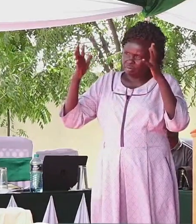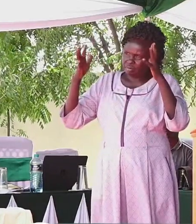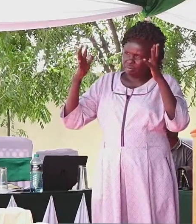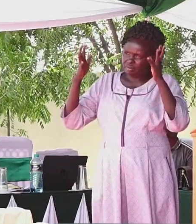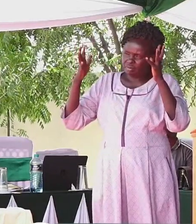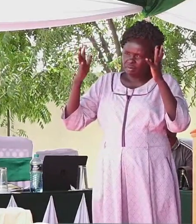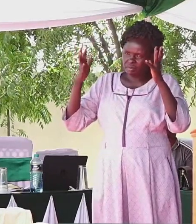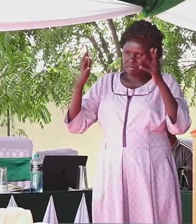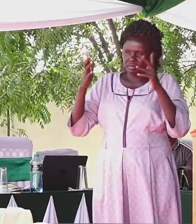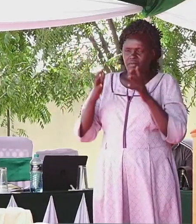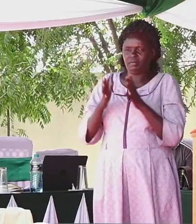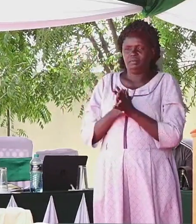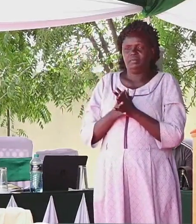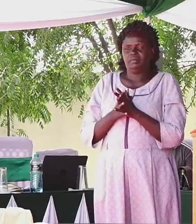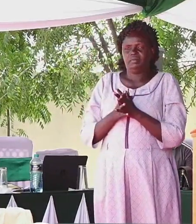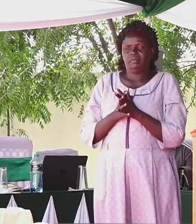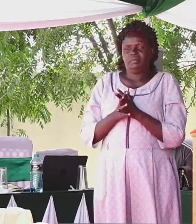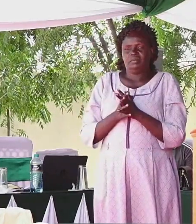the institutions?